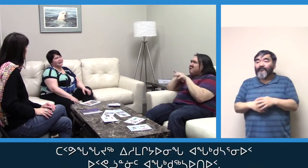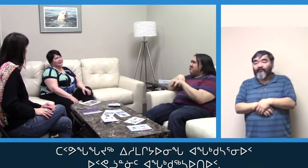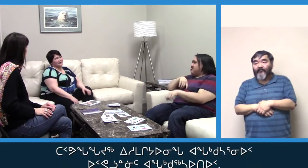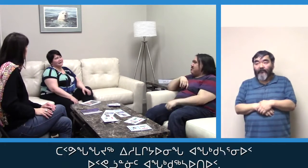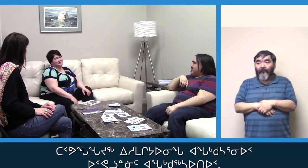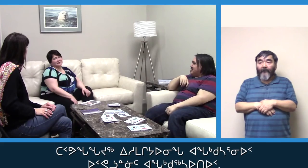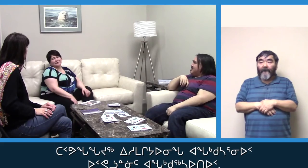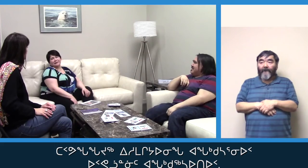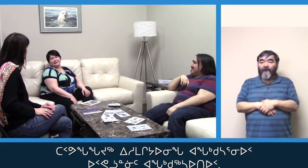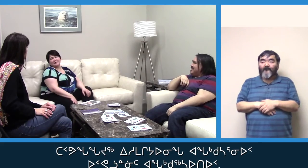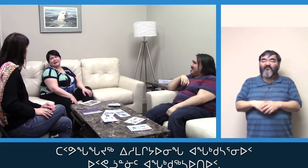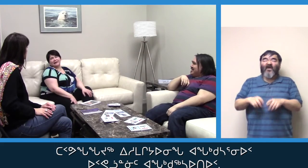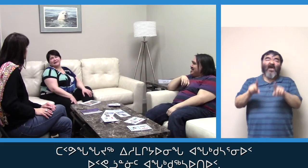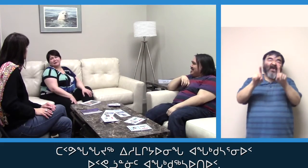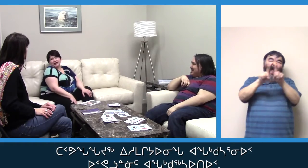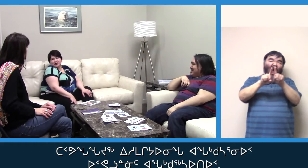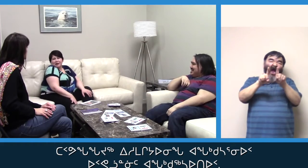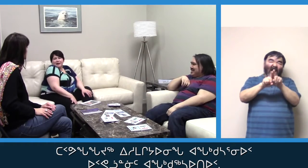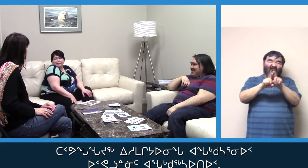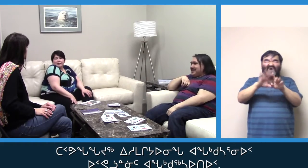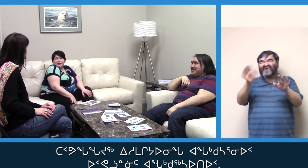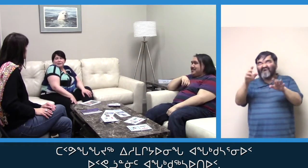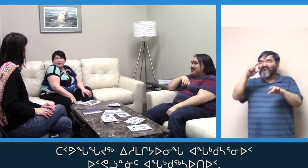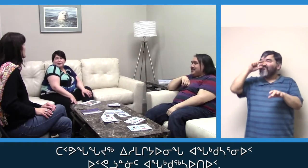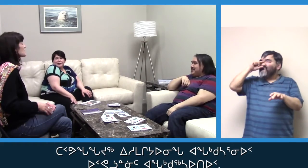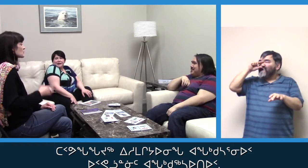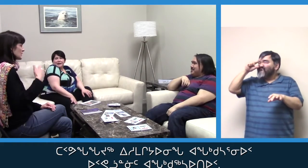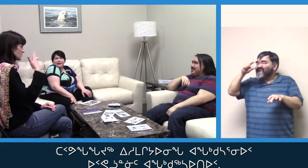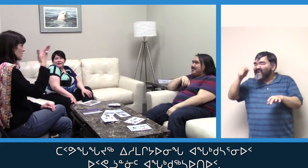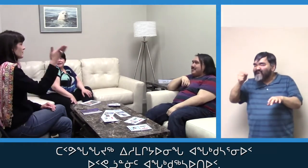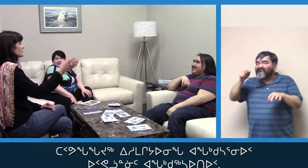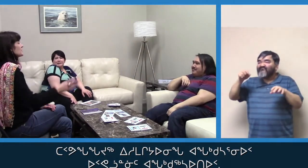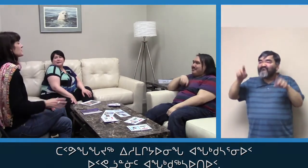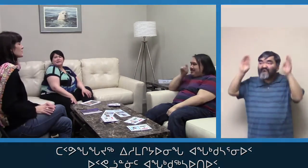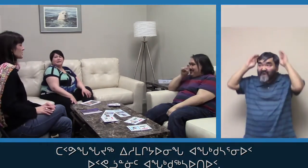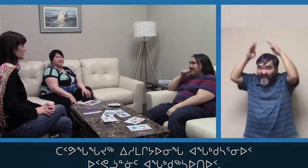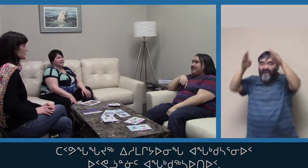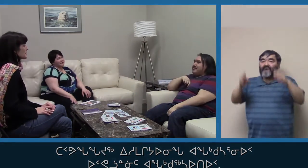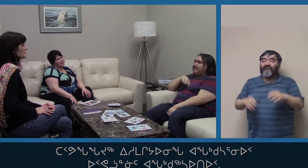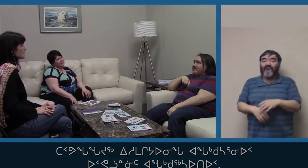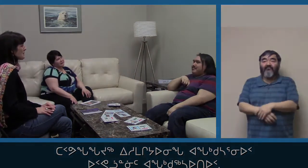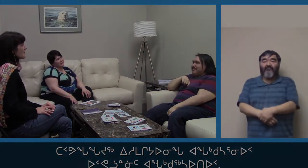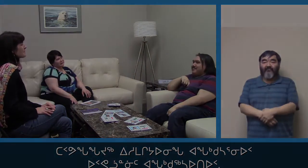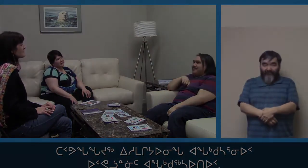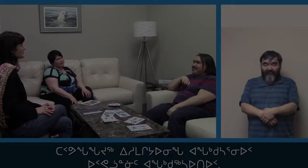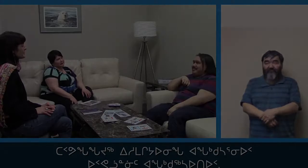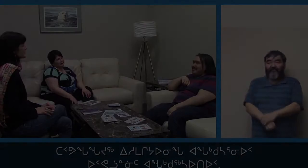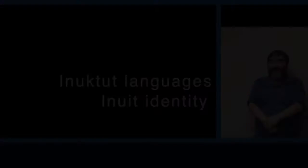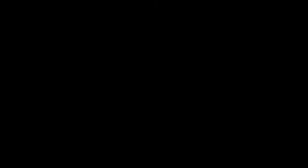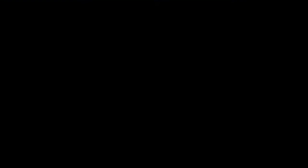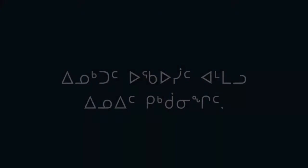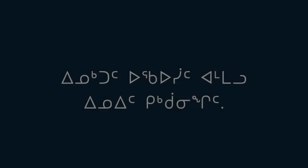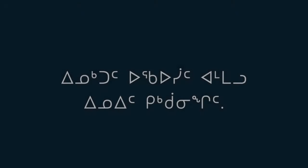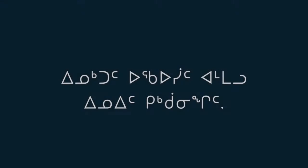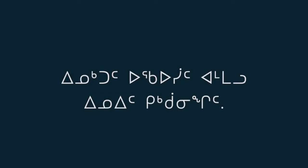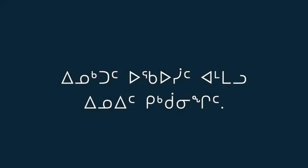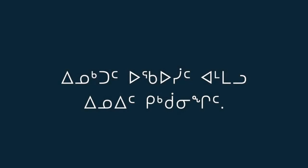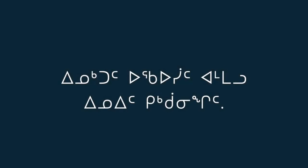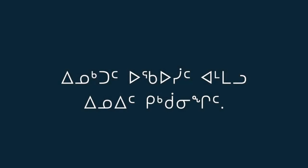Same idea as, I guess, witchcraft or sorcery. It's witchcraft and sorcery.